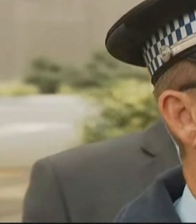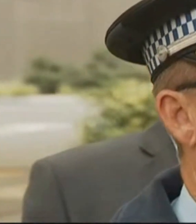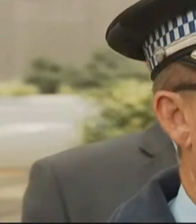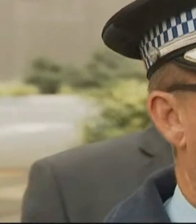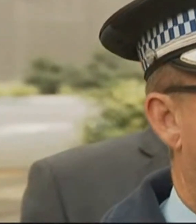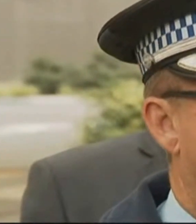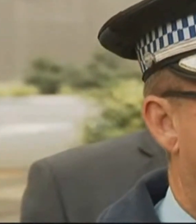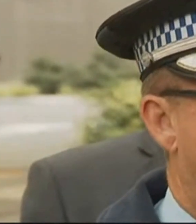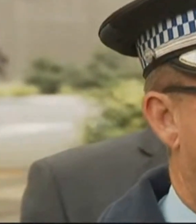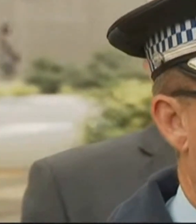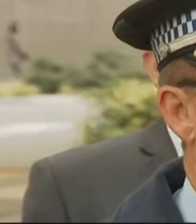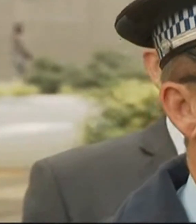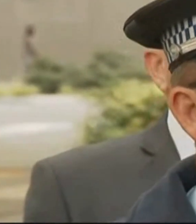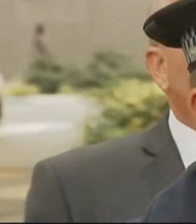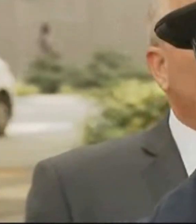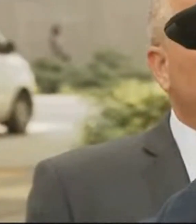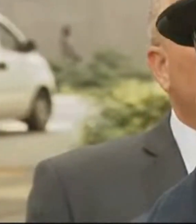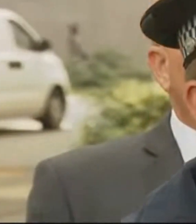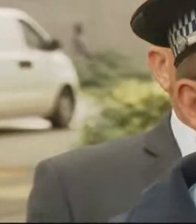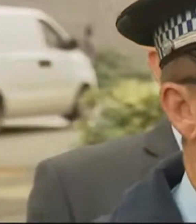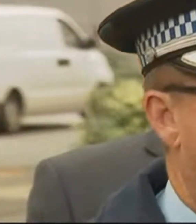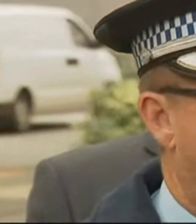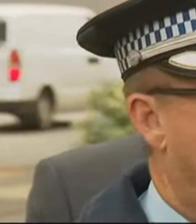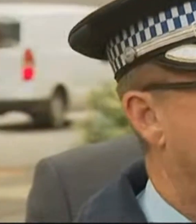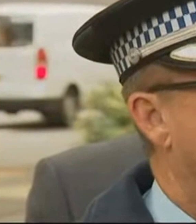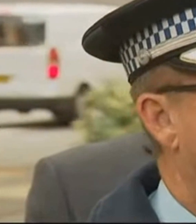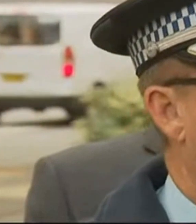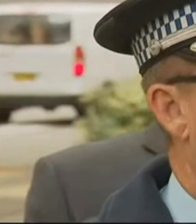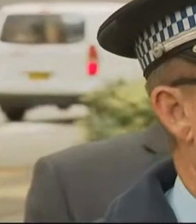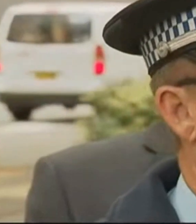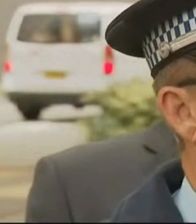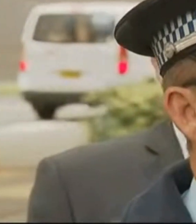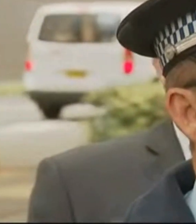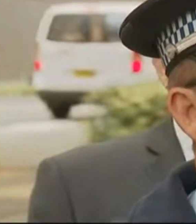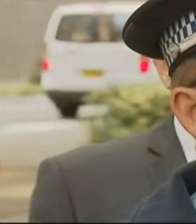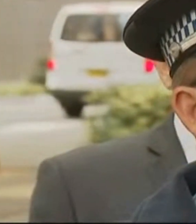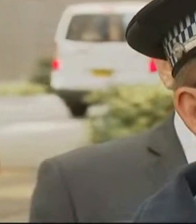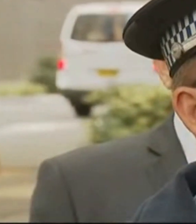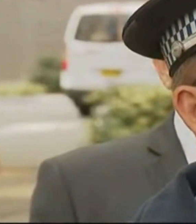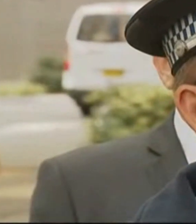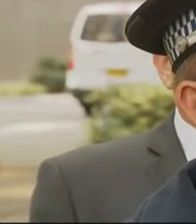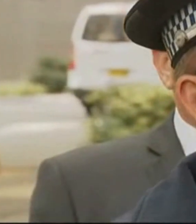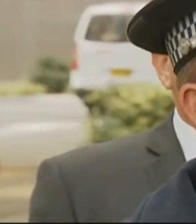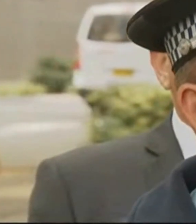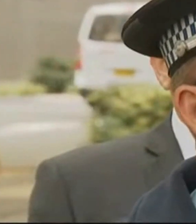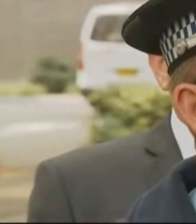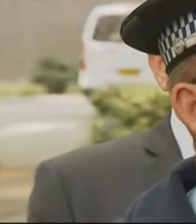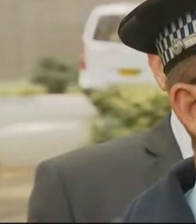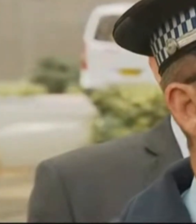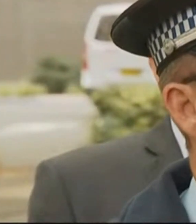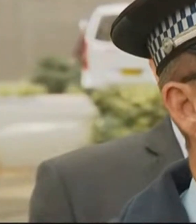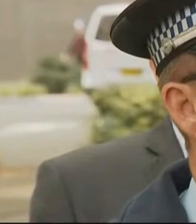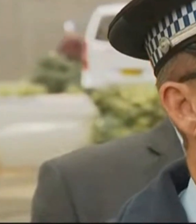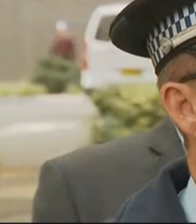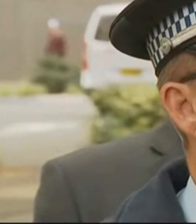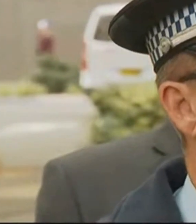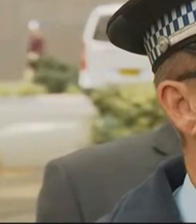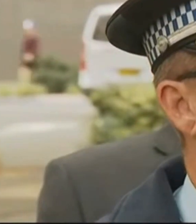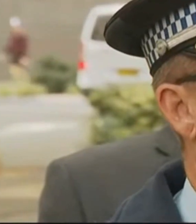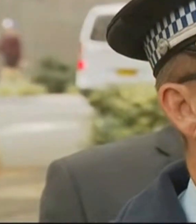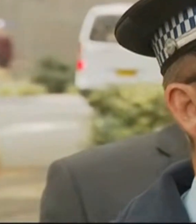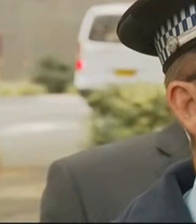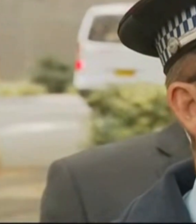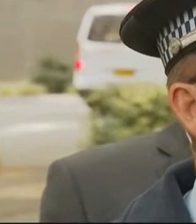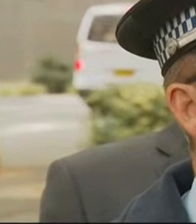shut down the Crossroads Hotel has been closed for deep cleaning. That has been worked out between the